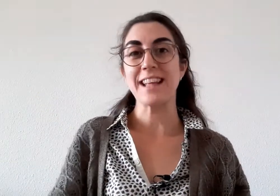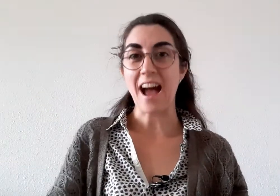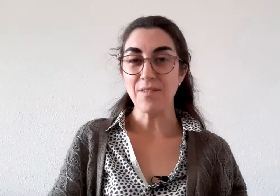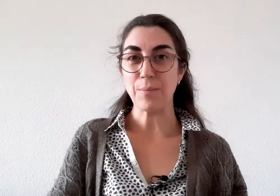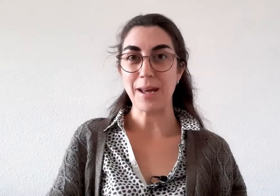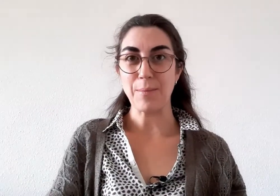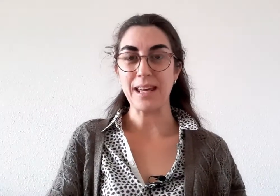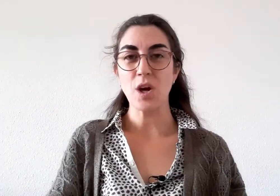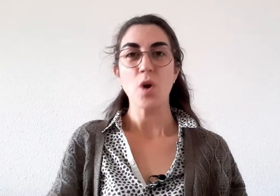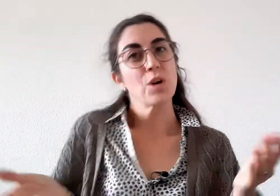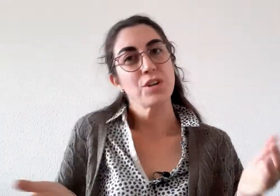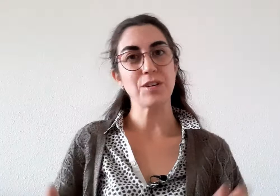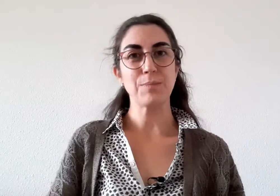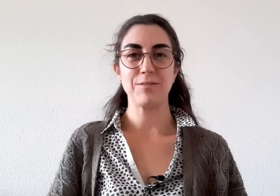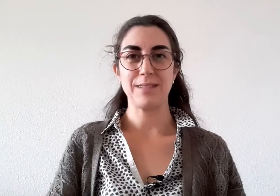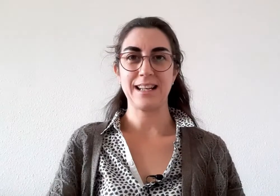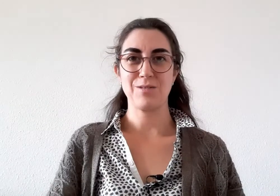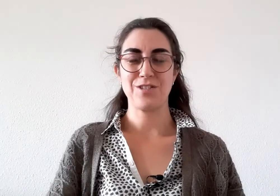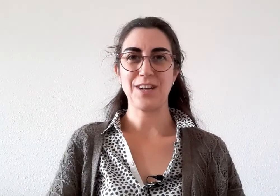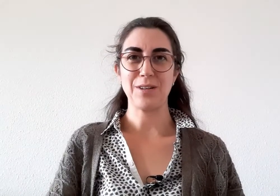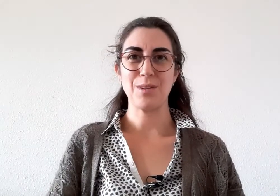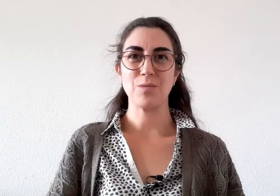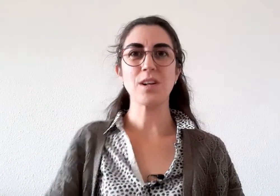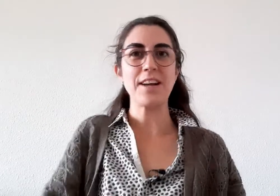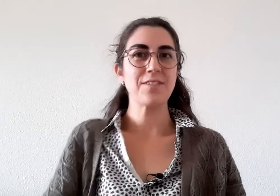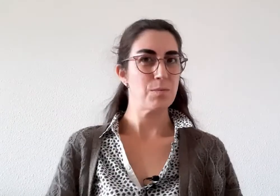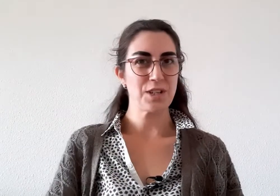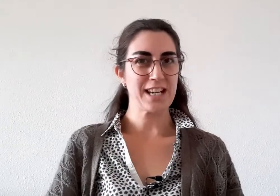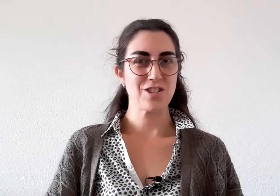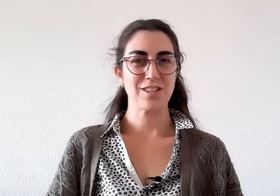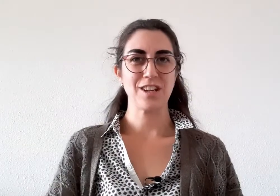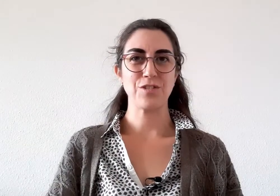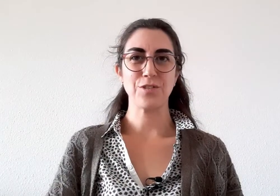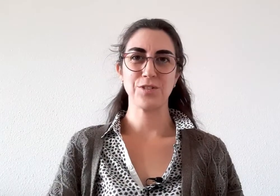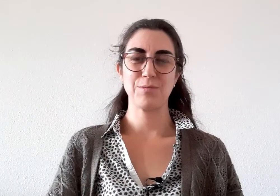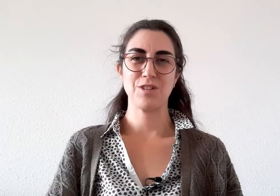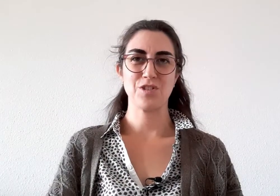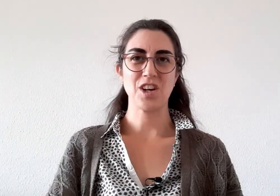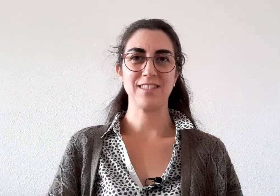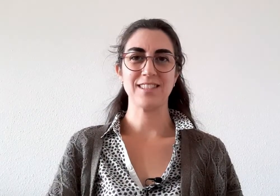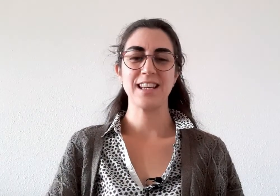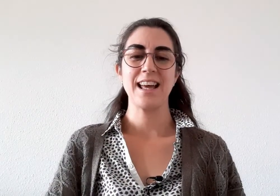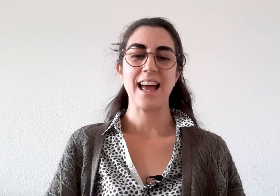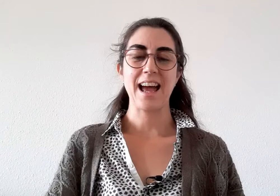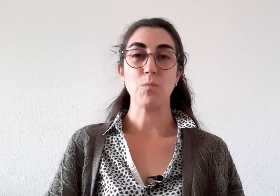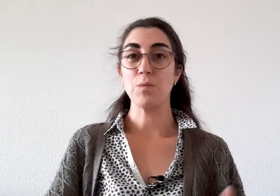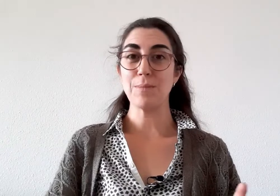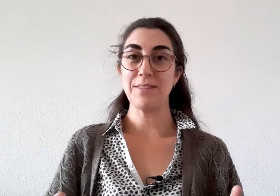have a baby. What can you expect from their language development? What kind of communication can you foster with your child? And what would the benefits